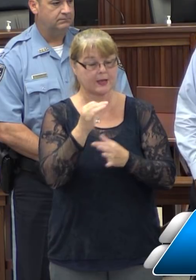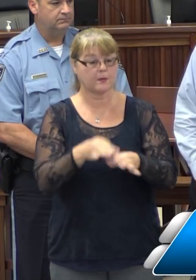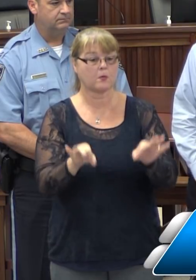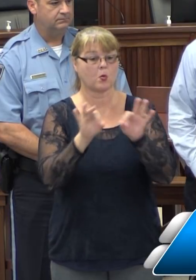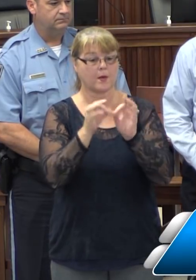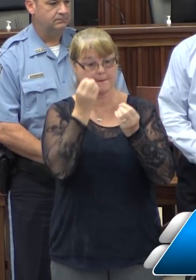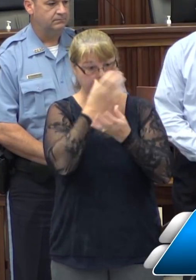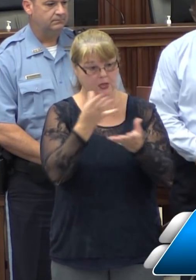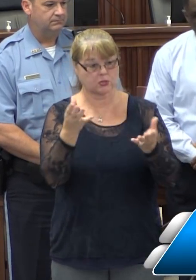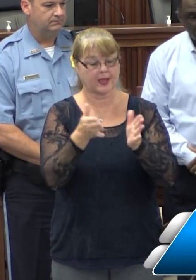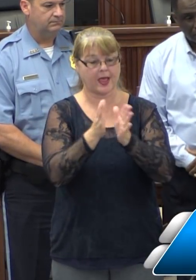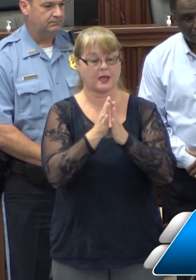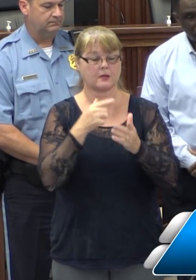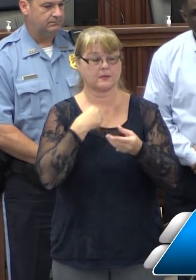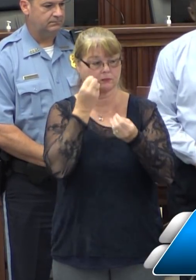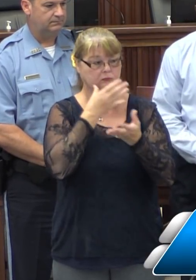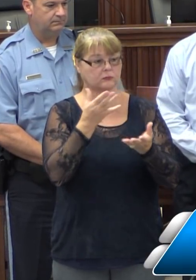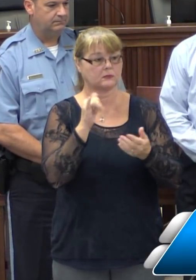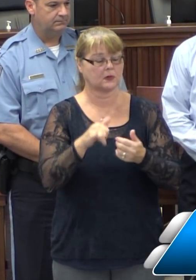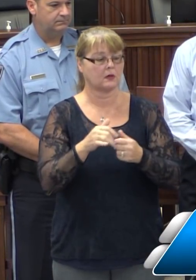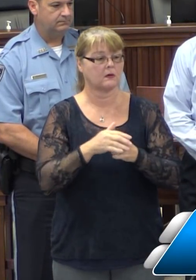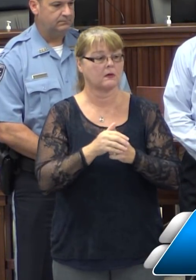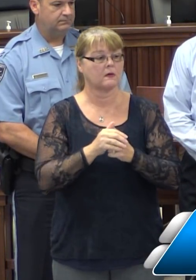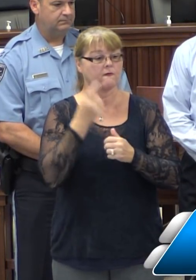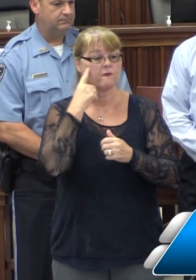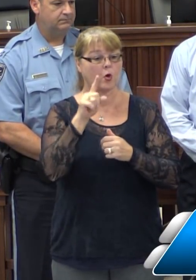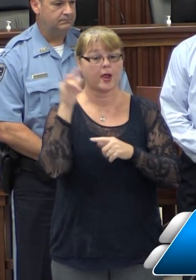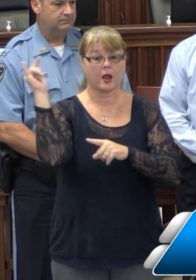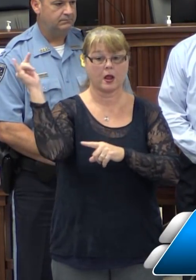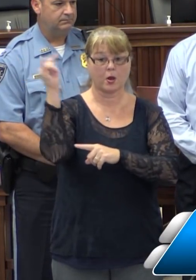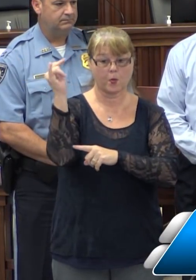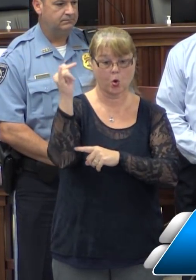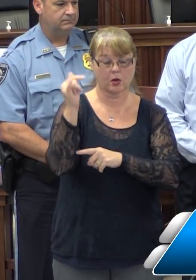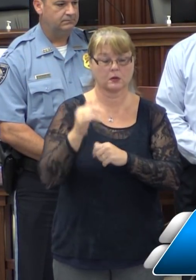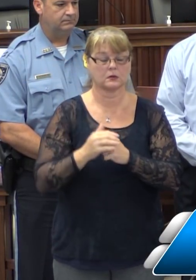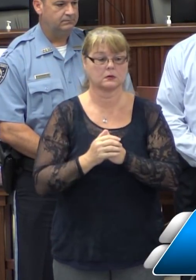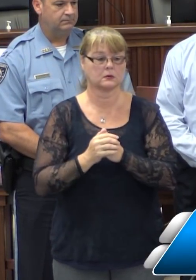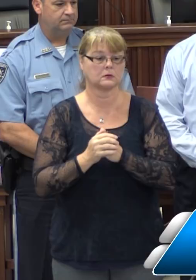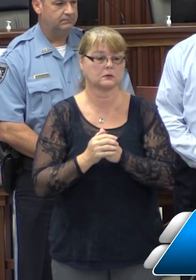that I've been asked to pass along. For the airport